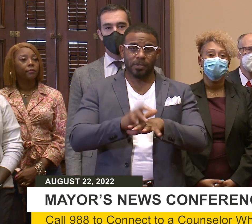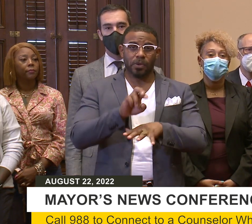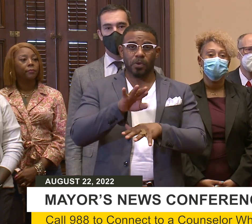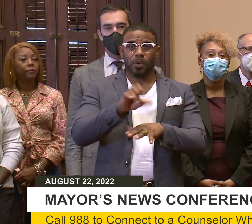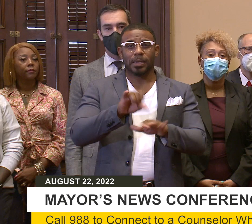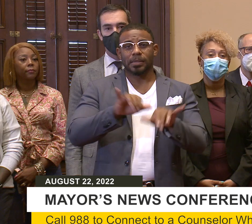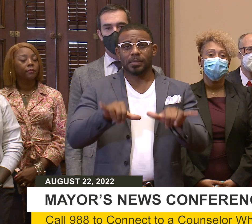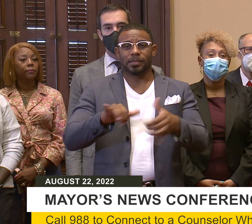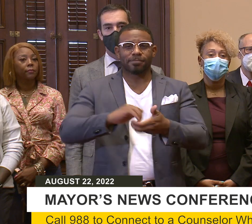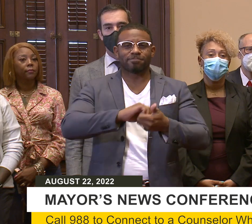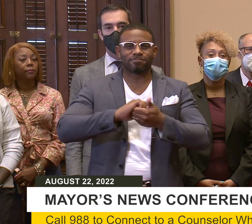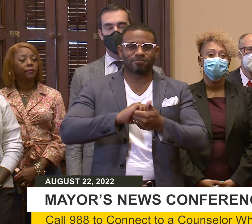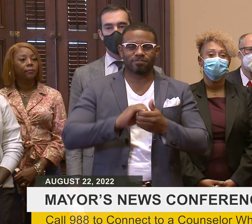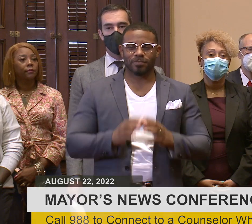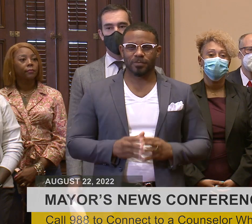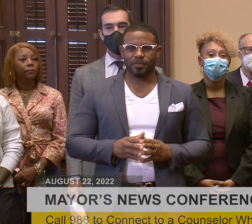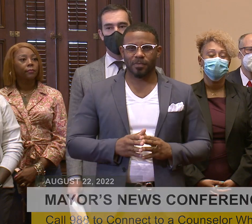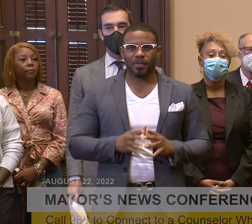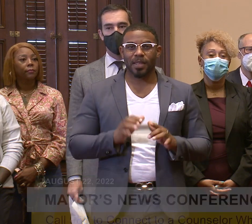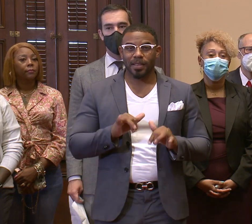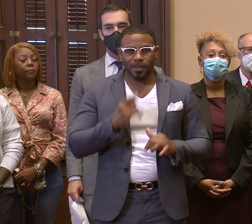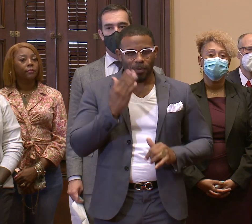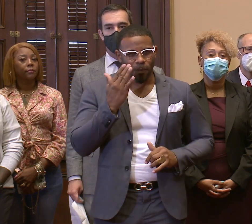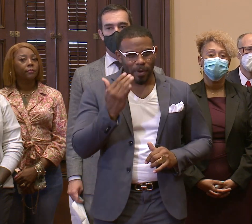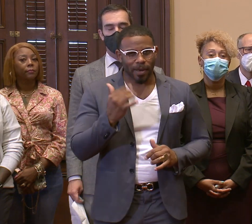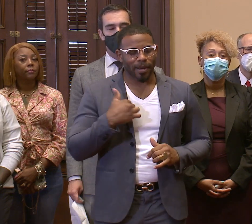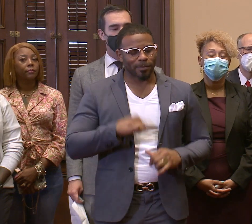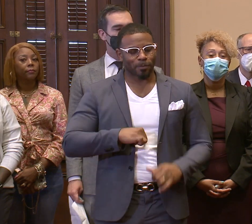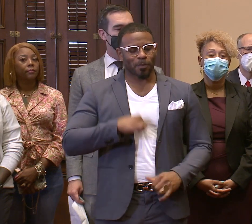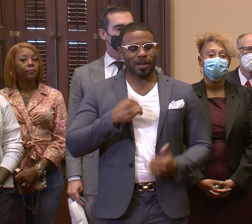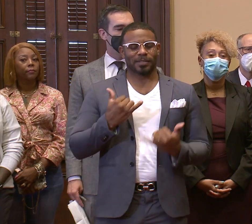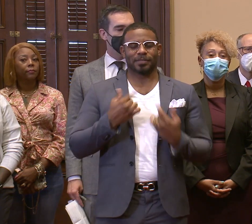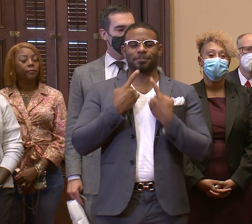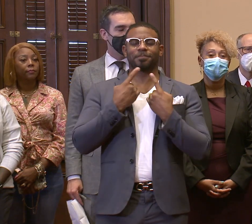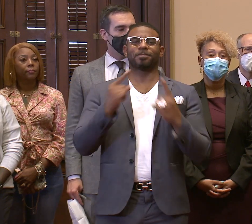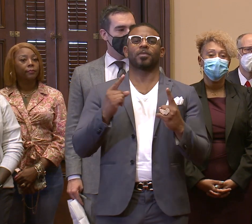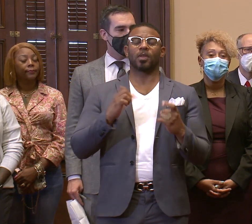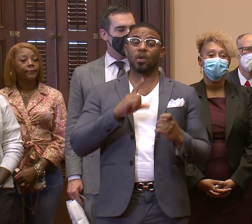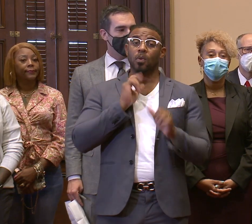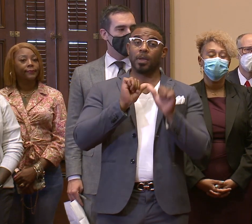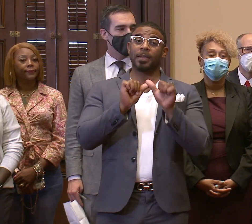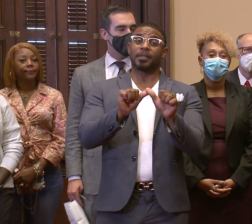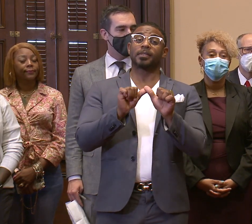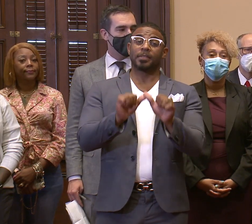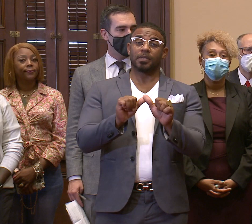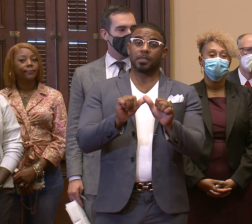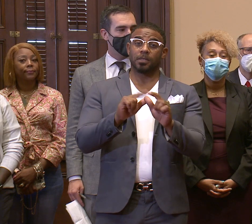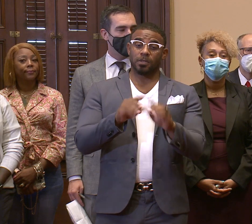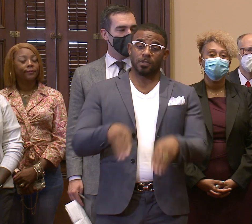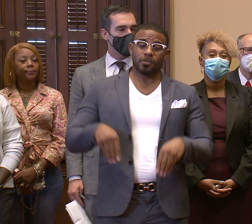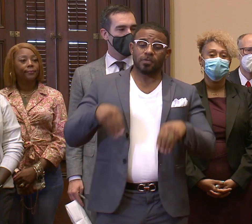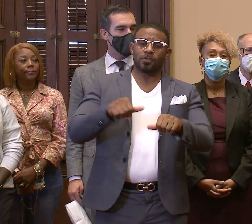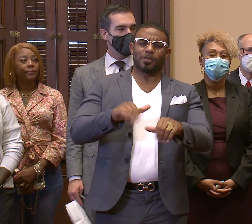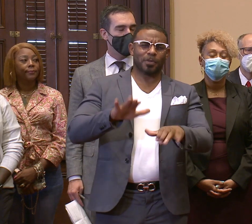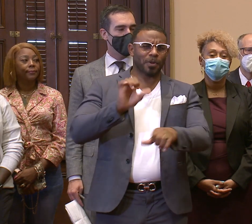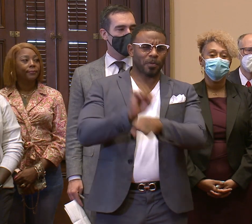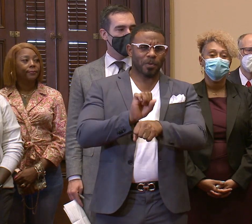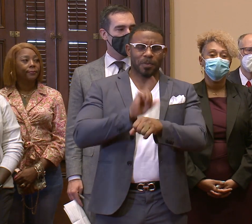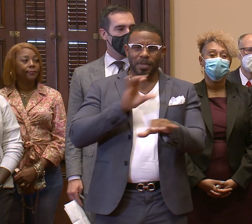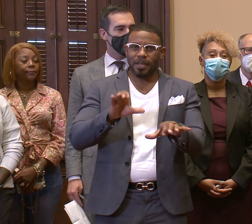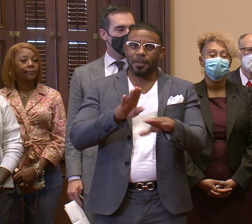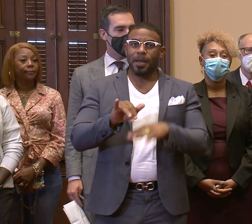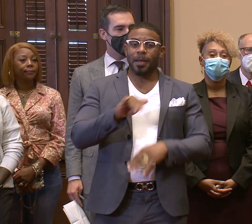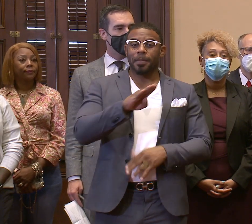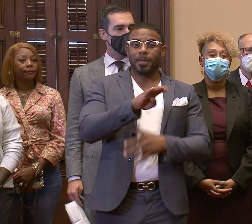System collaboration. This is why I am proud today to announce that we will continue to fund the great work being done